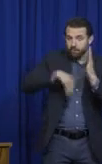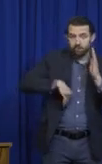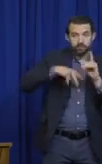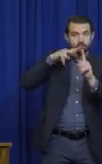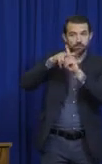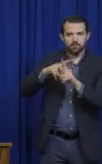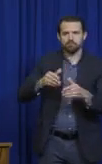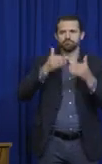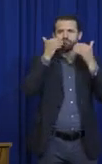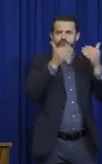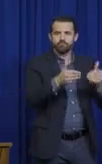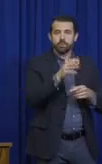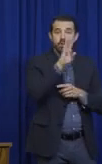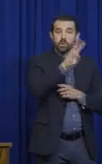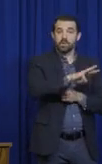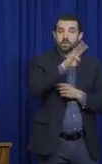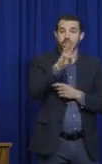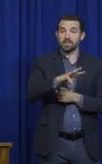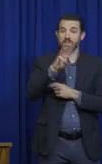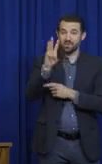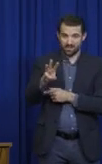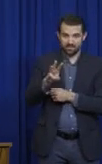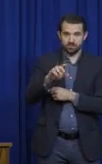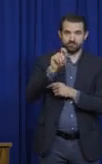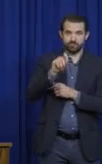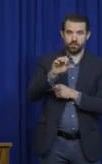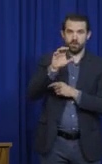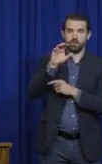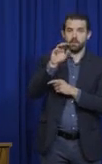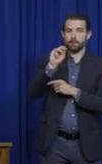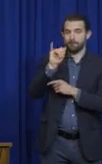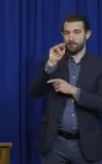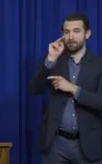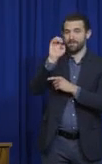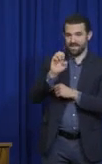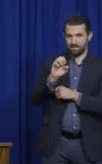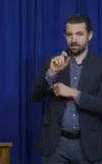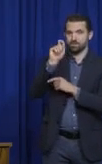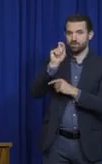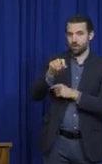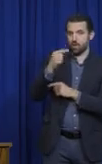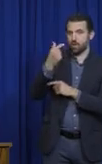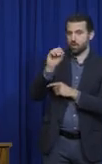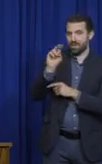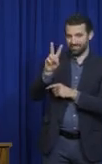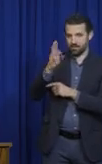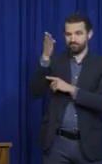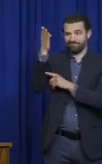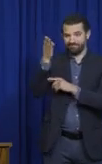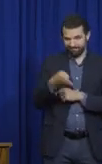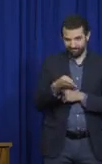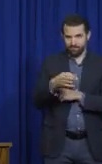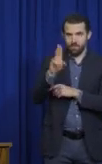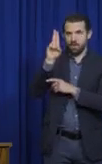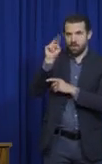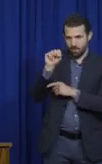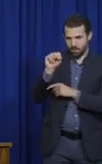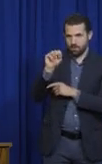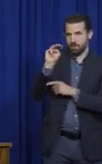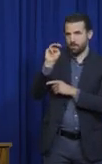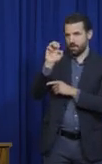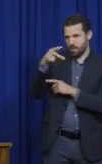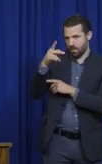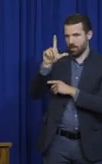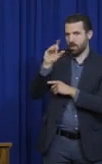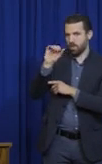visit www.maine.gov /unemployment and fill out